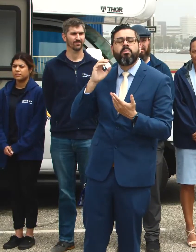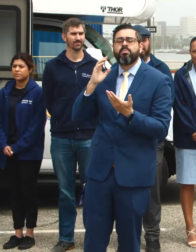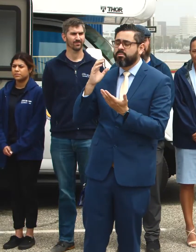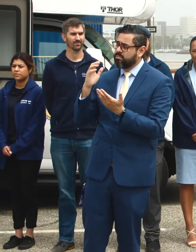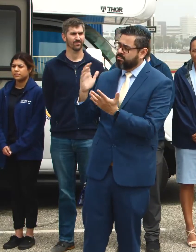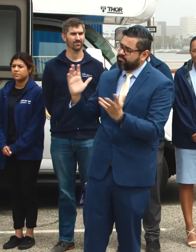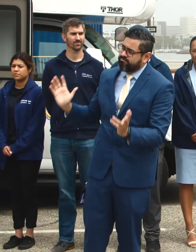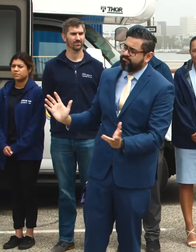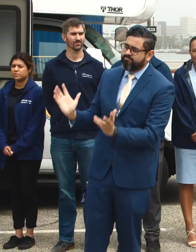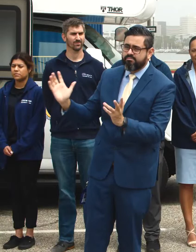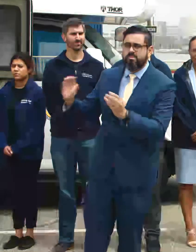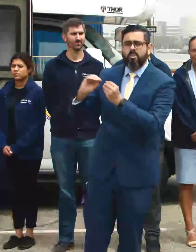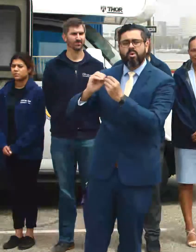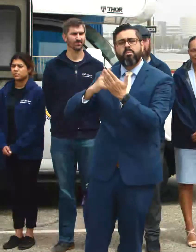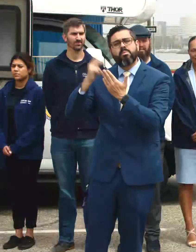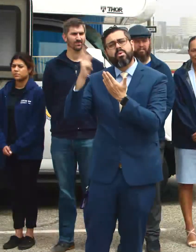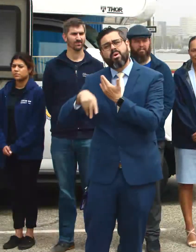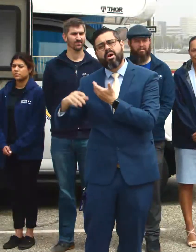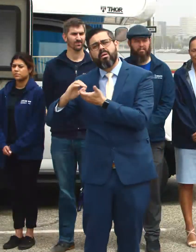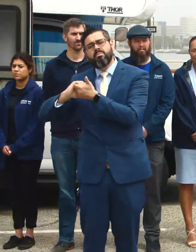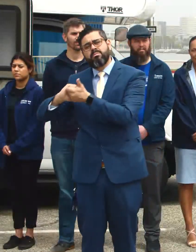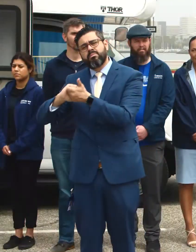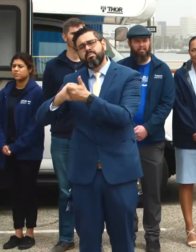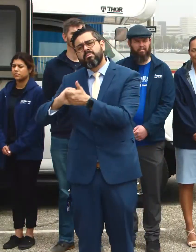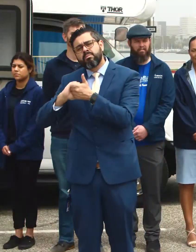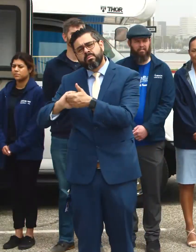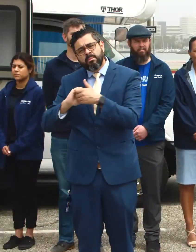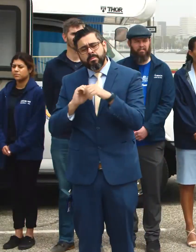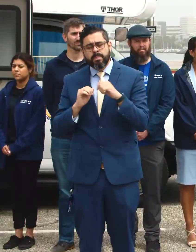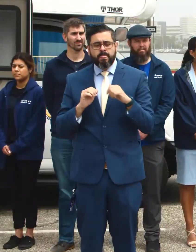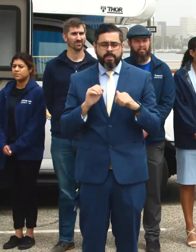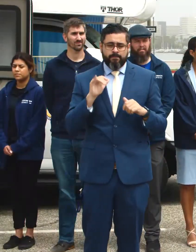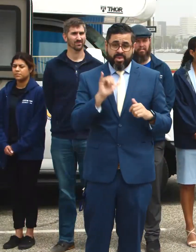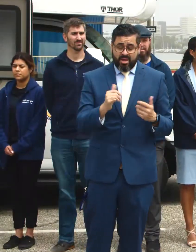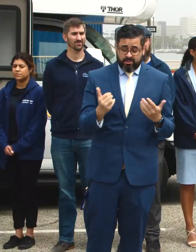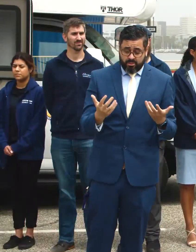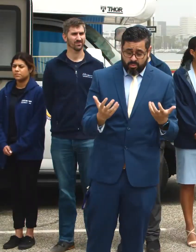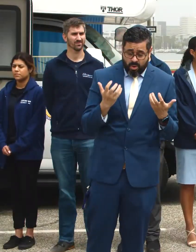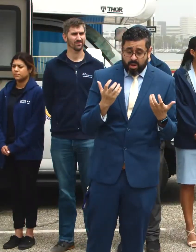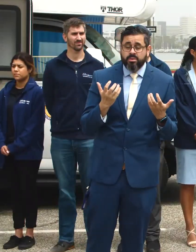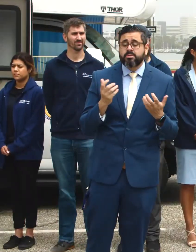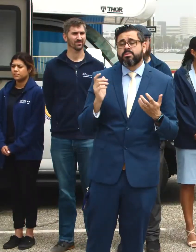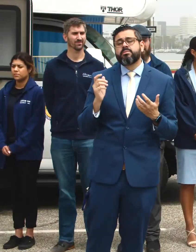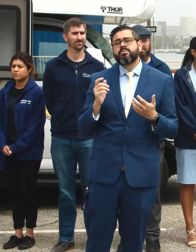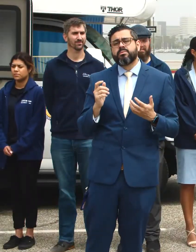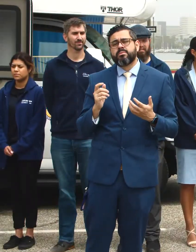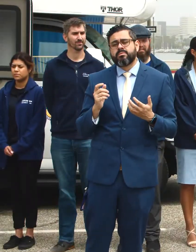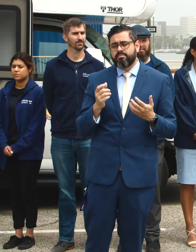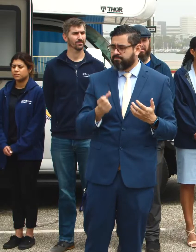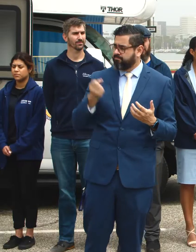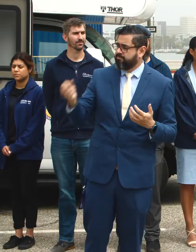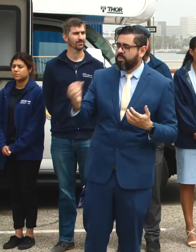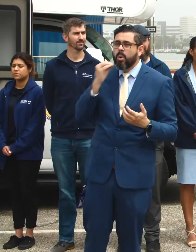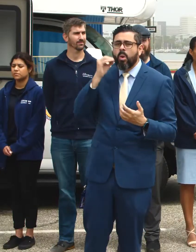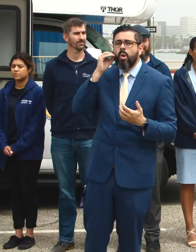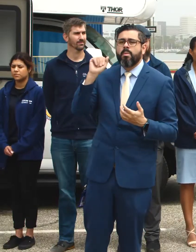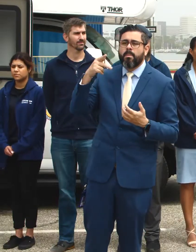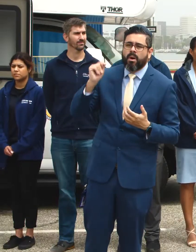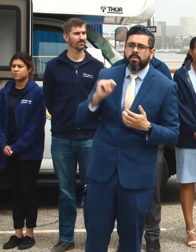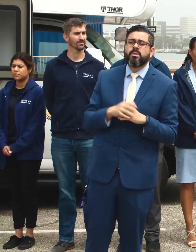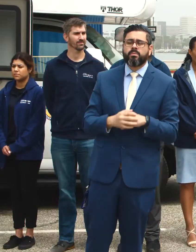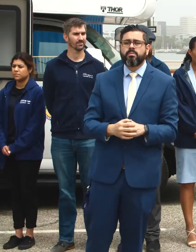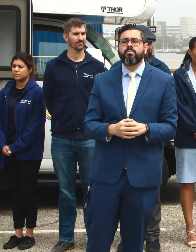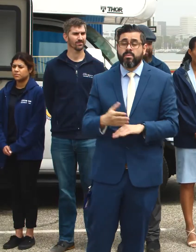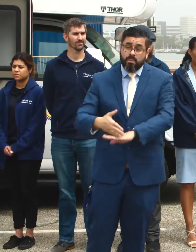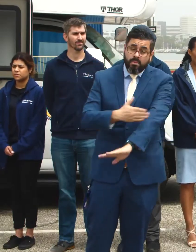permanent supportive housing programs, right, and housing, because that's where we want people to be. And then so enhance our